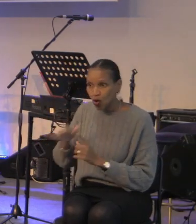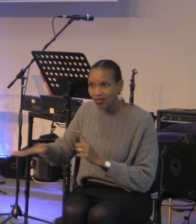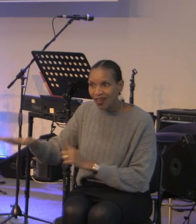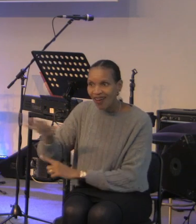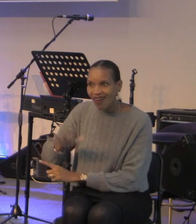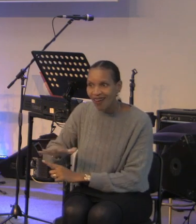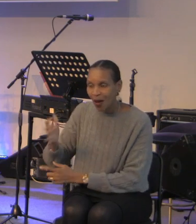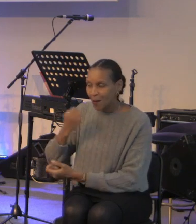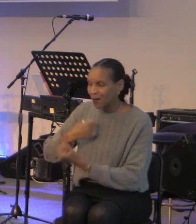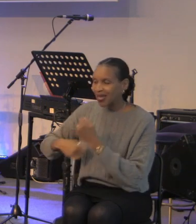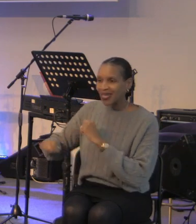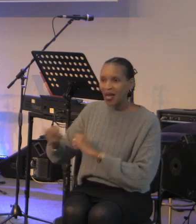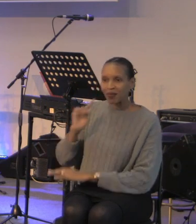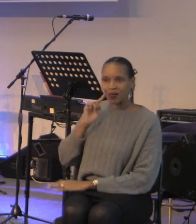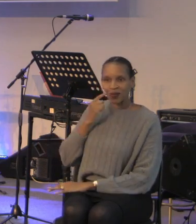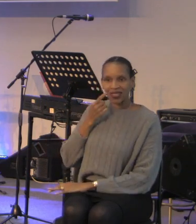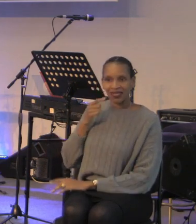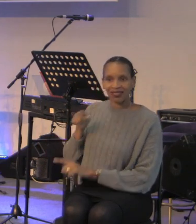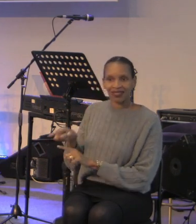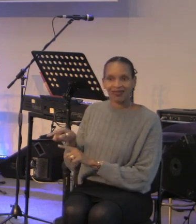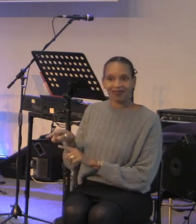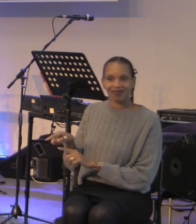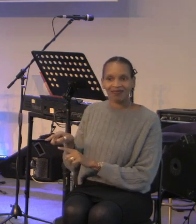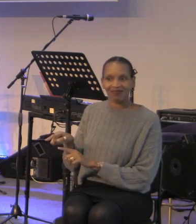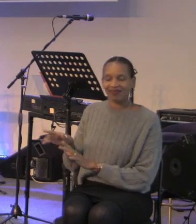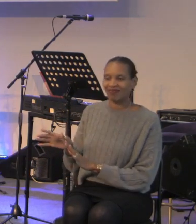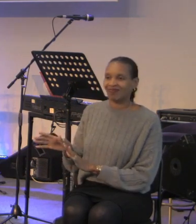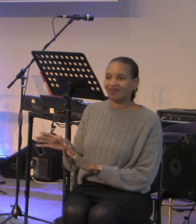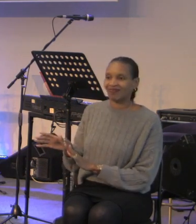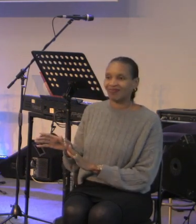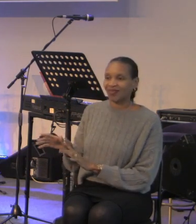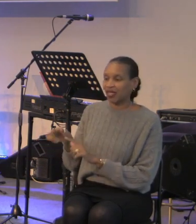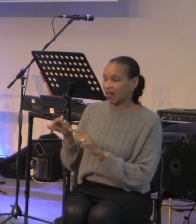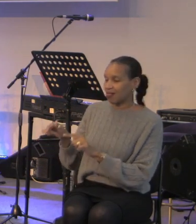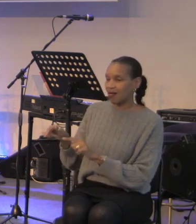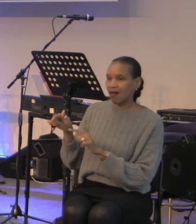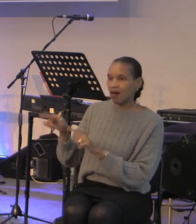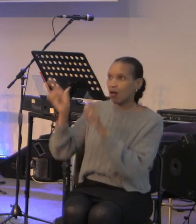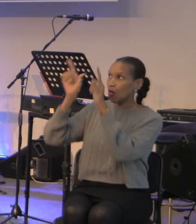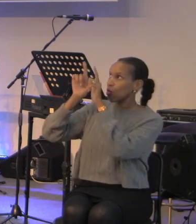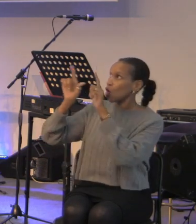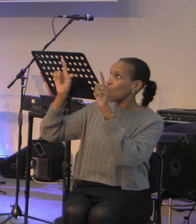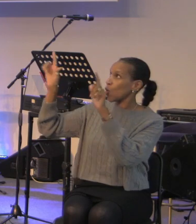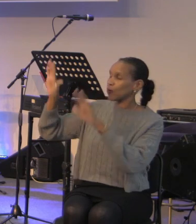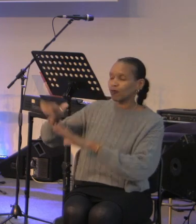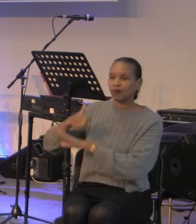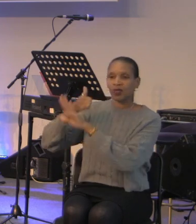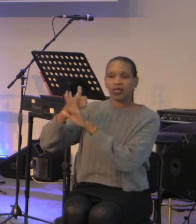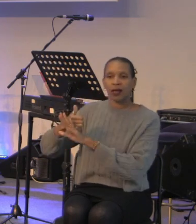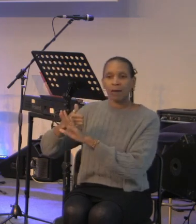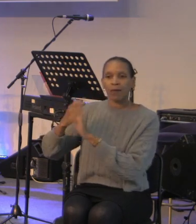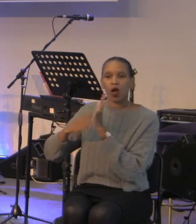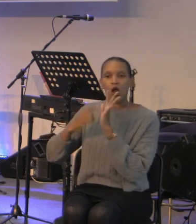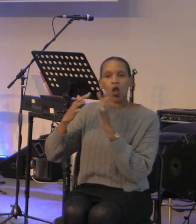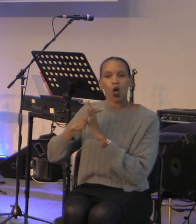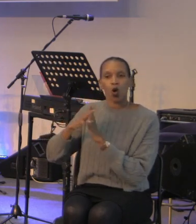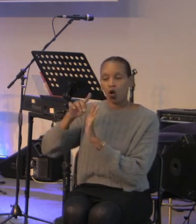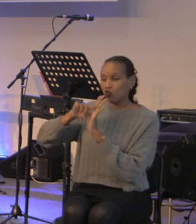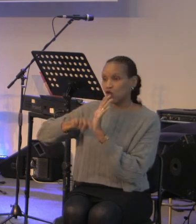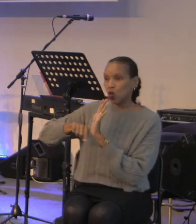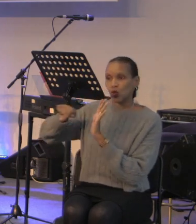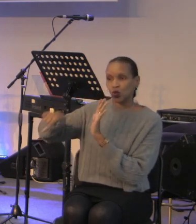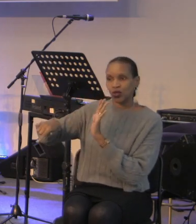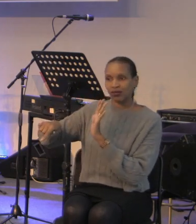the water became sweet. There the Lord set down laws and rules for them to live